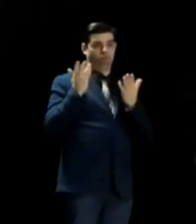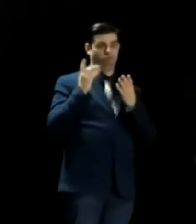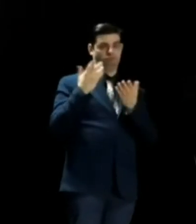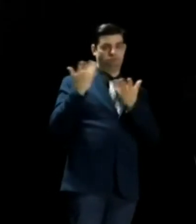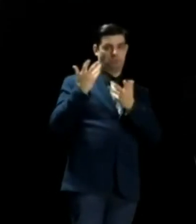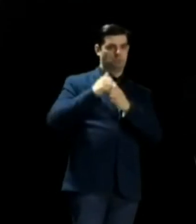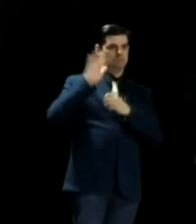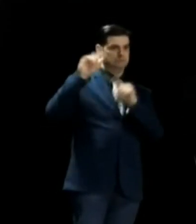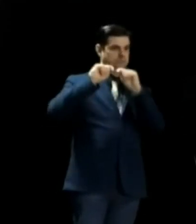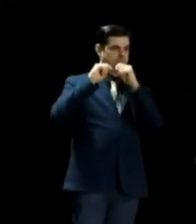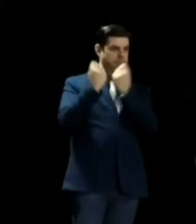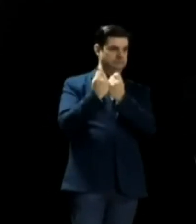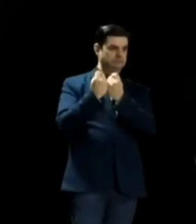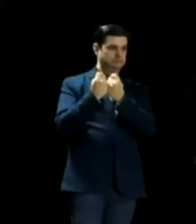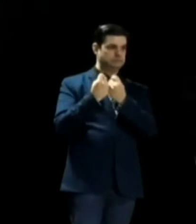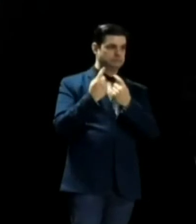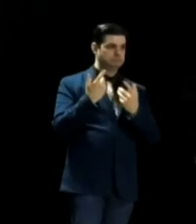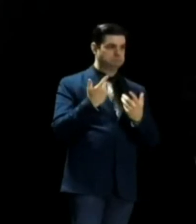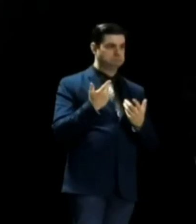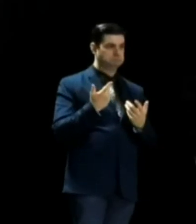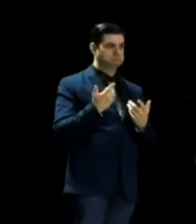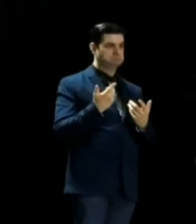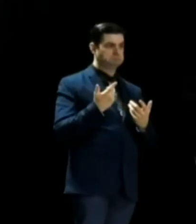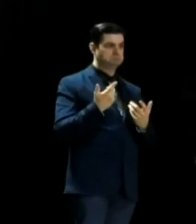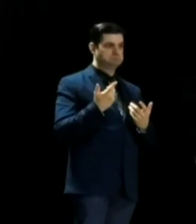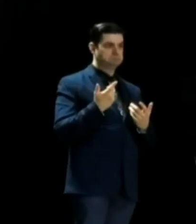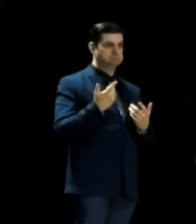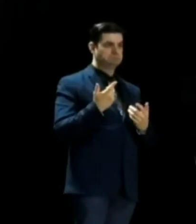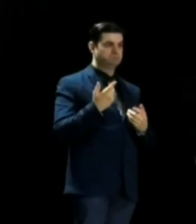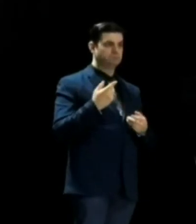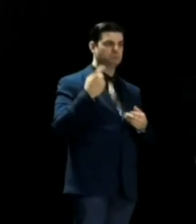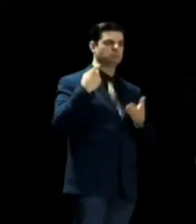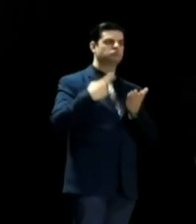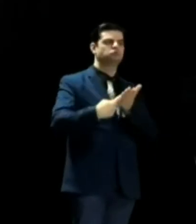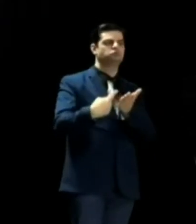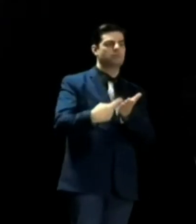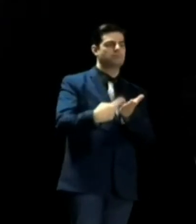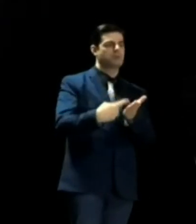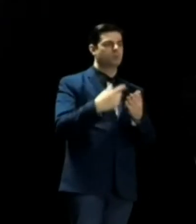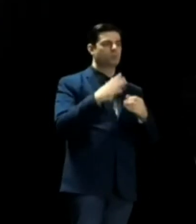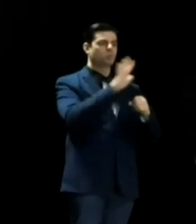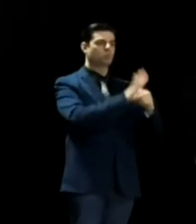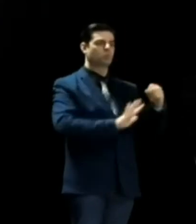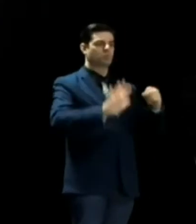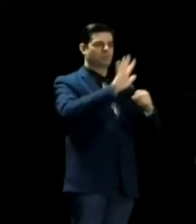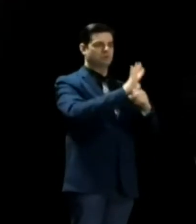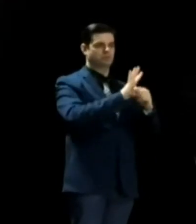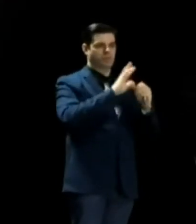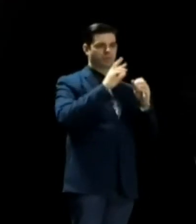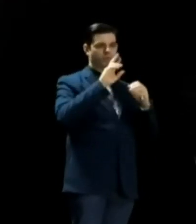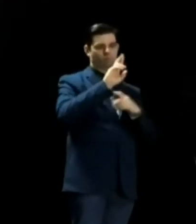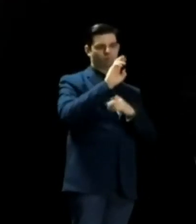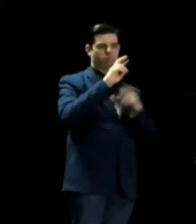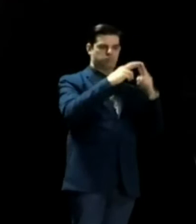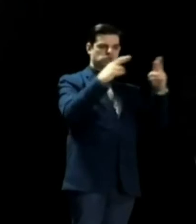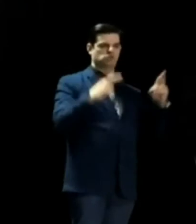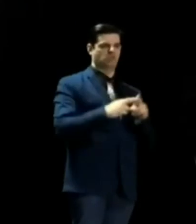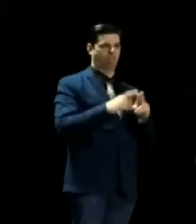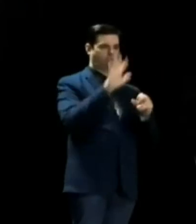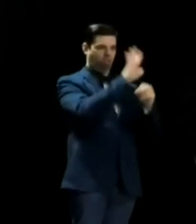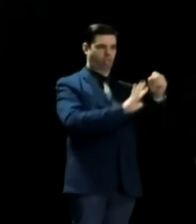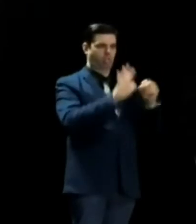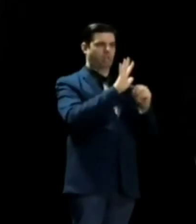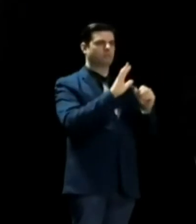And, we talked about a regional restart. We talk about when we see problems in Onondaga